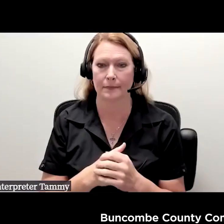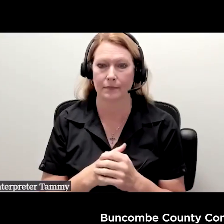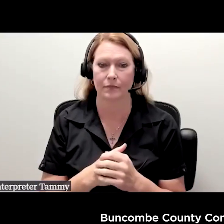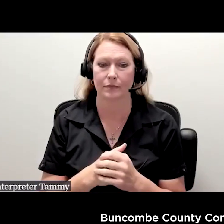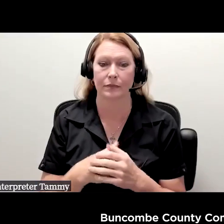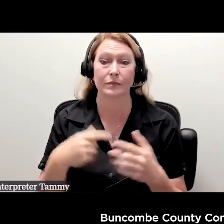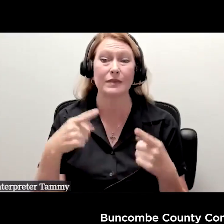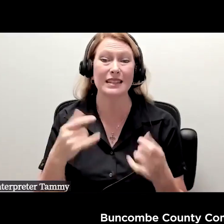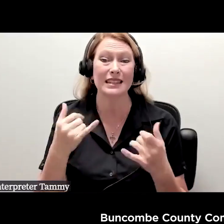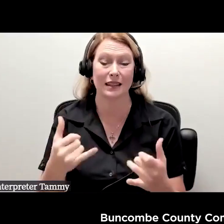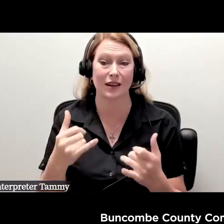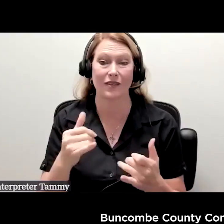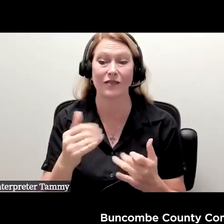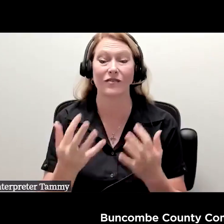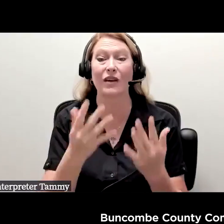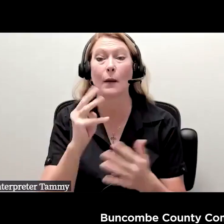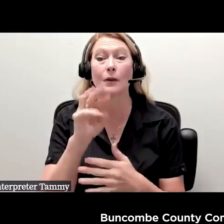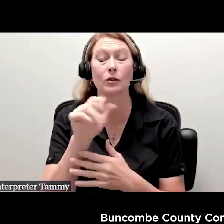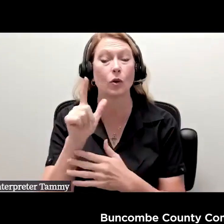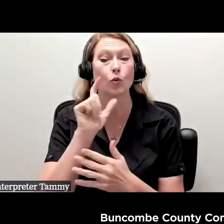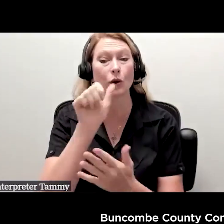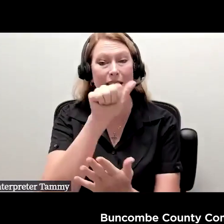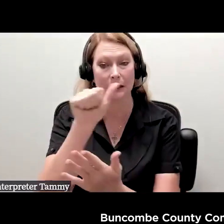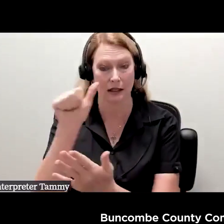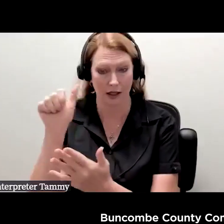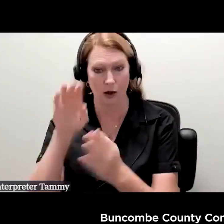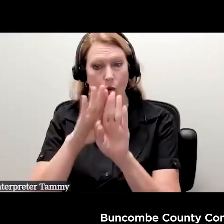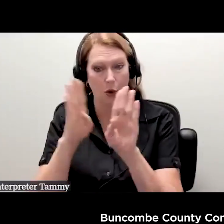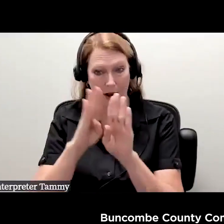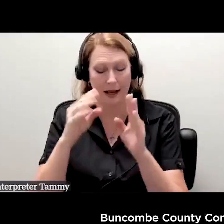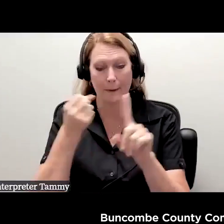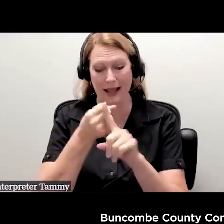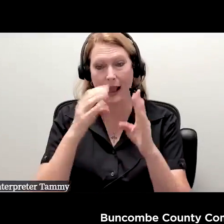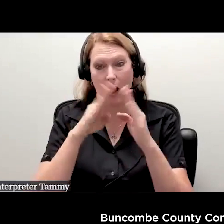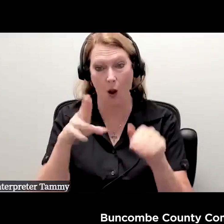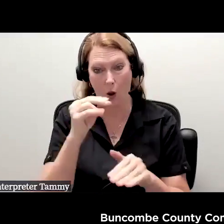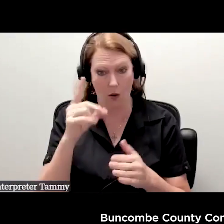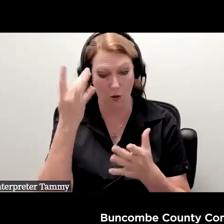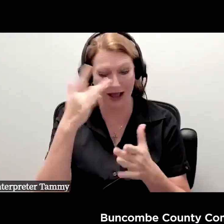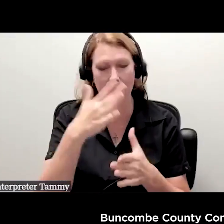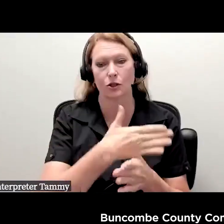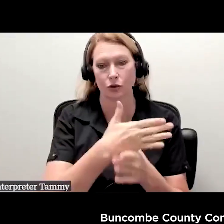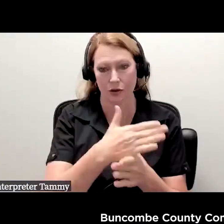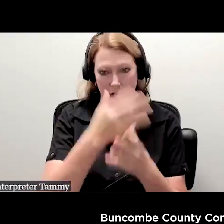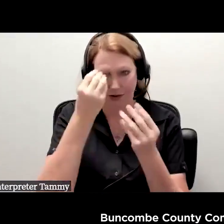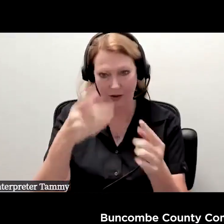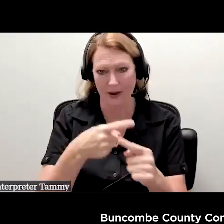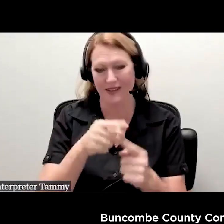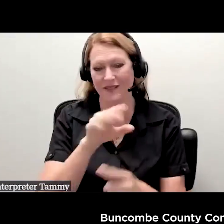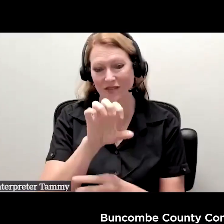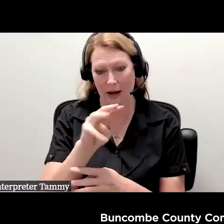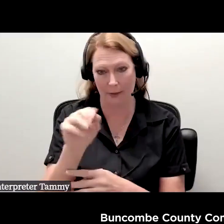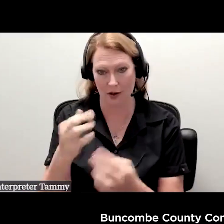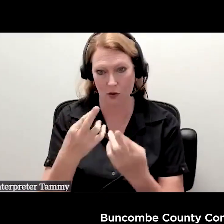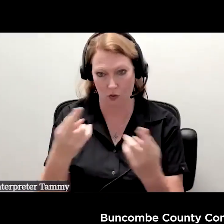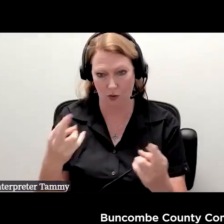During this time, fire marshals will be knocking on doors of impacted households to share information about available FEMA resources for